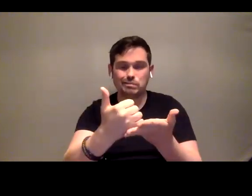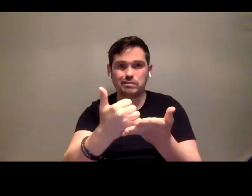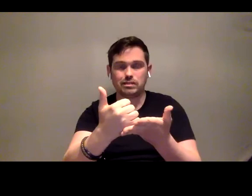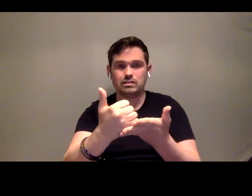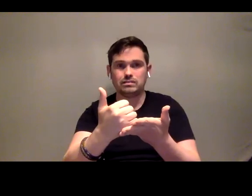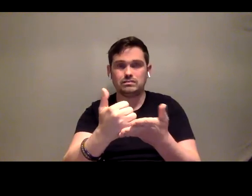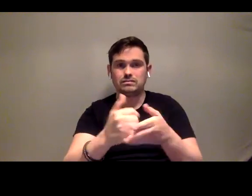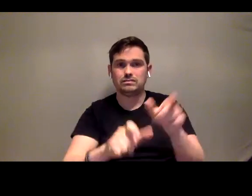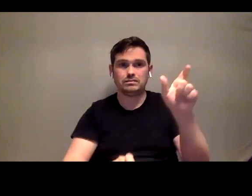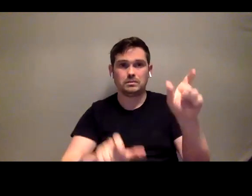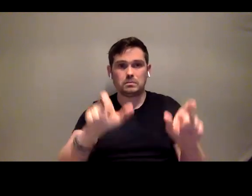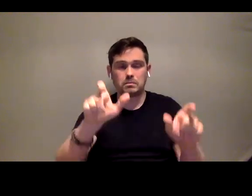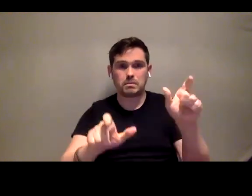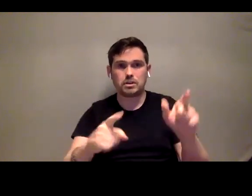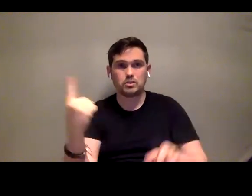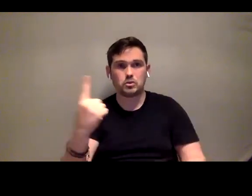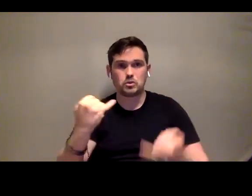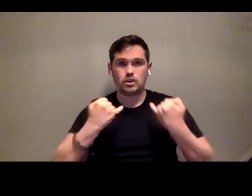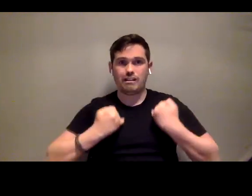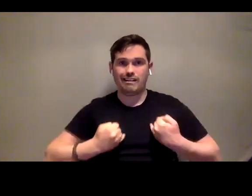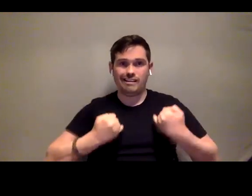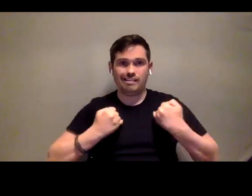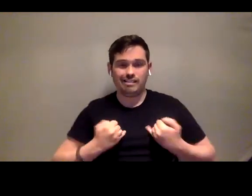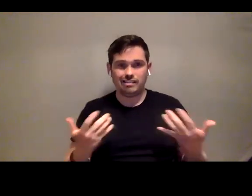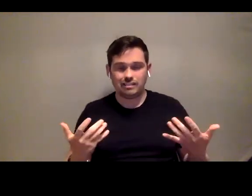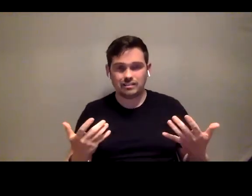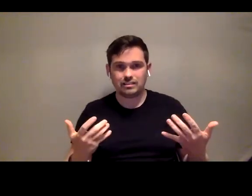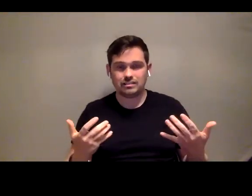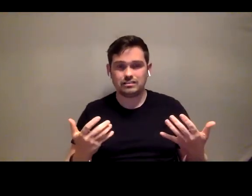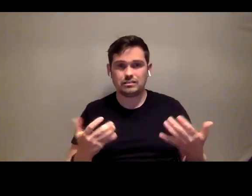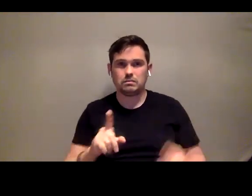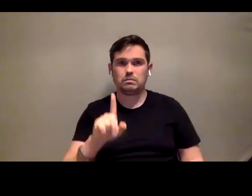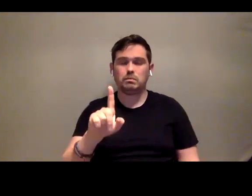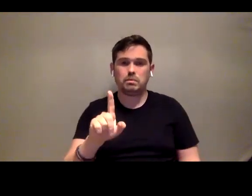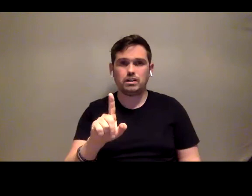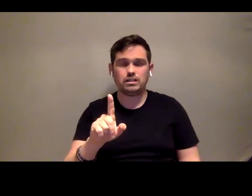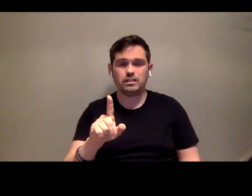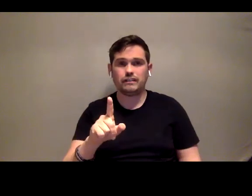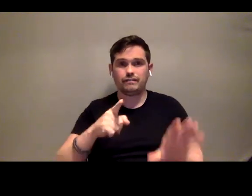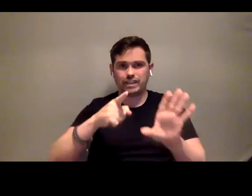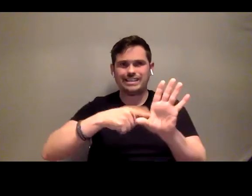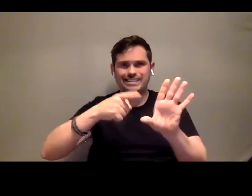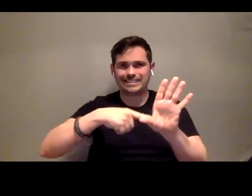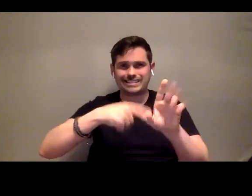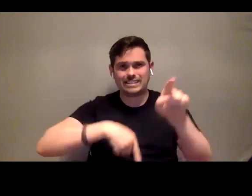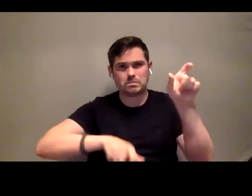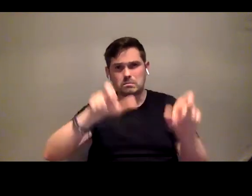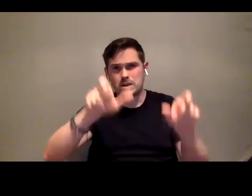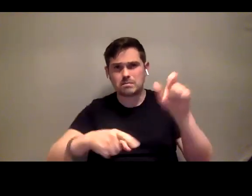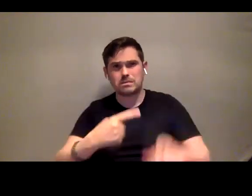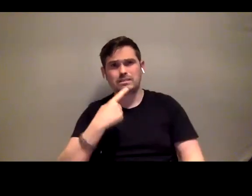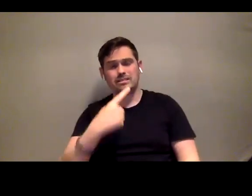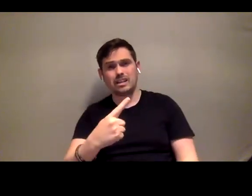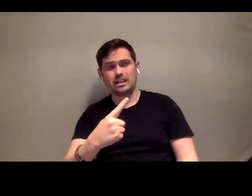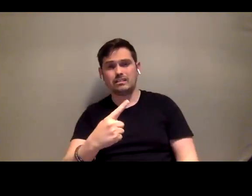to help battle the pandemic that epidemiologists have been saying for years was just around the corner. And it just goes to show